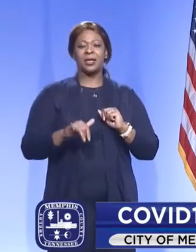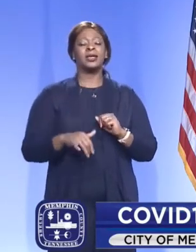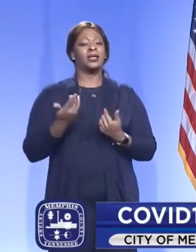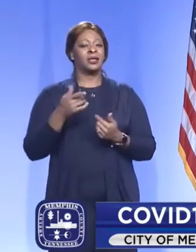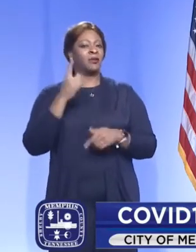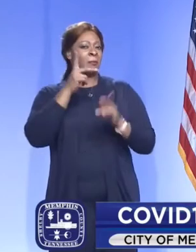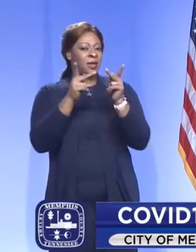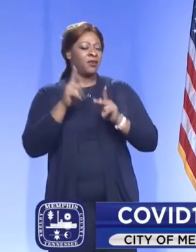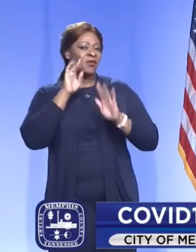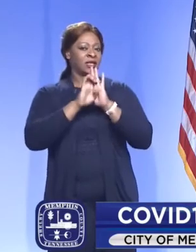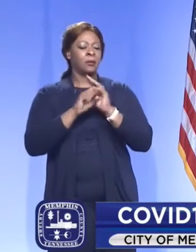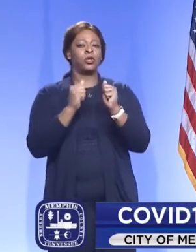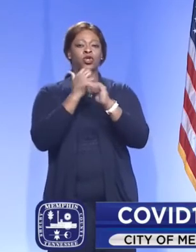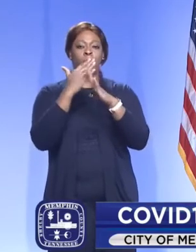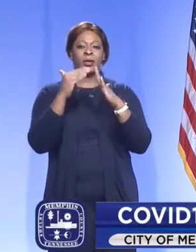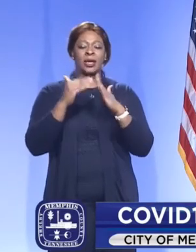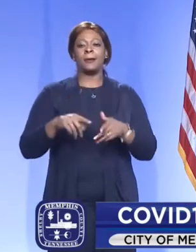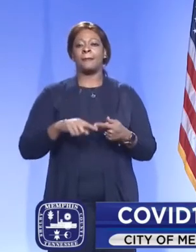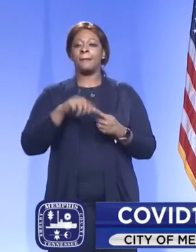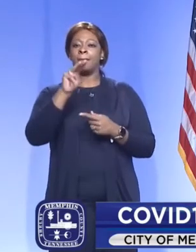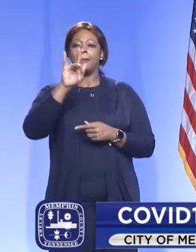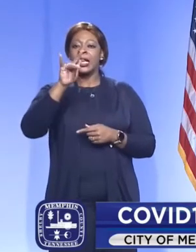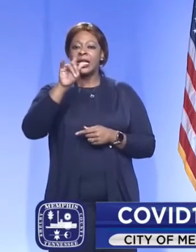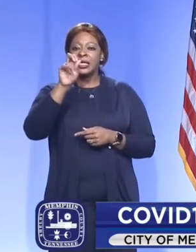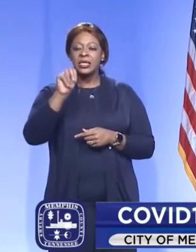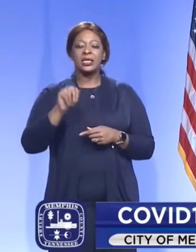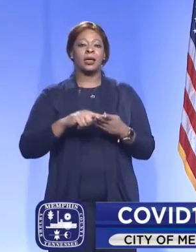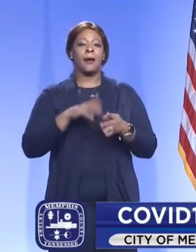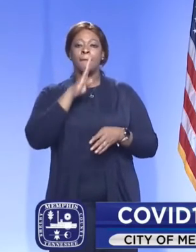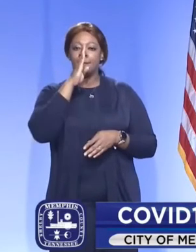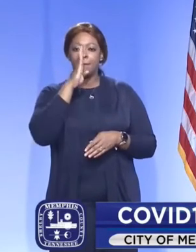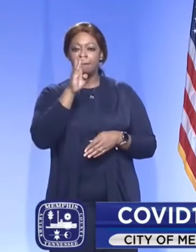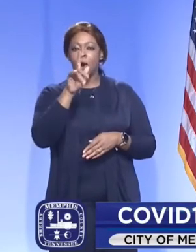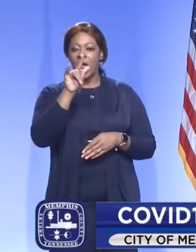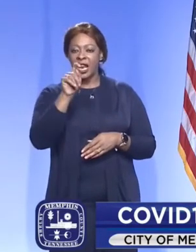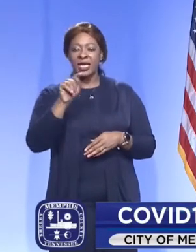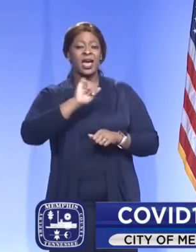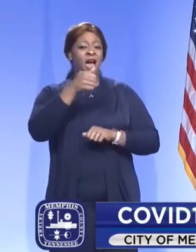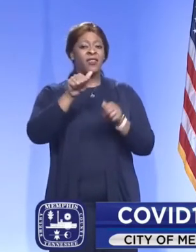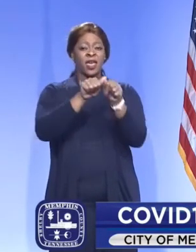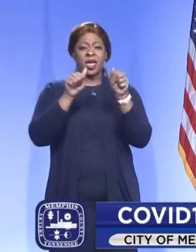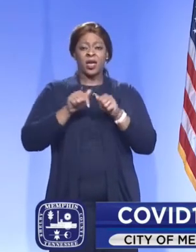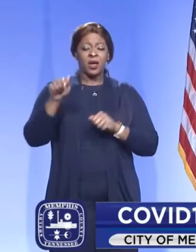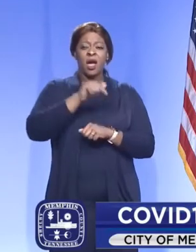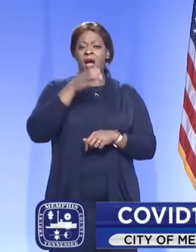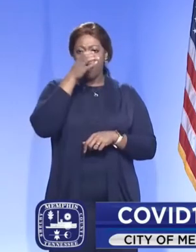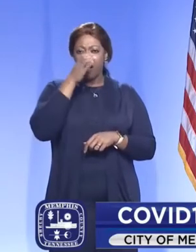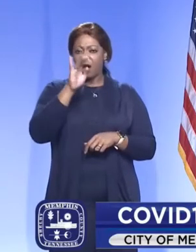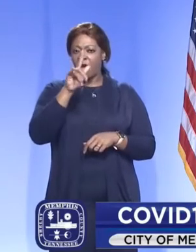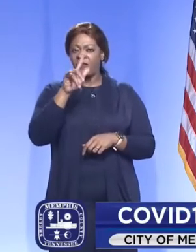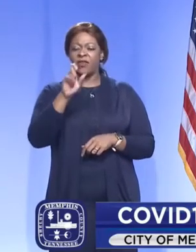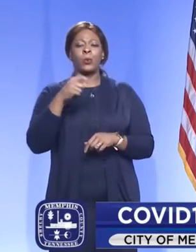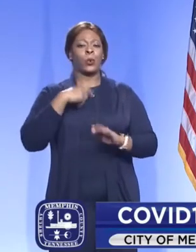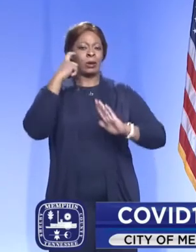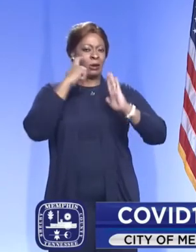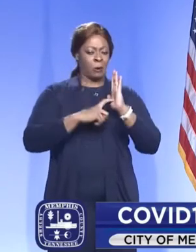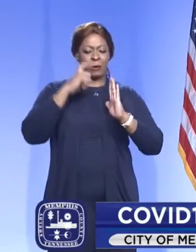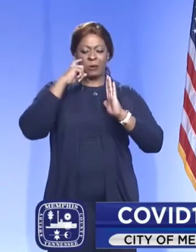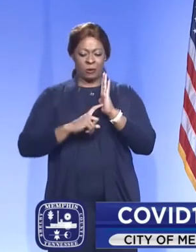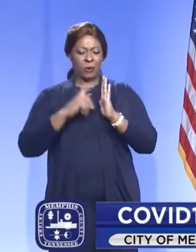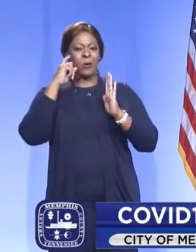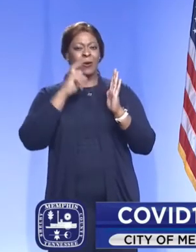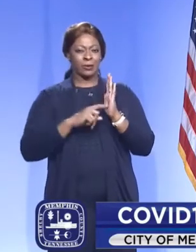most of the zip codes inside the 240 loop. Where we are seeing higher rates of positivity are all the